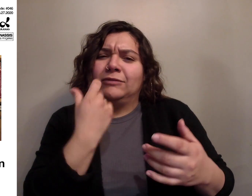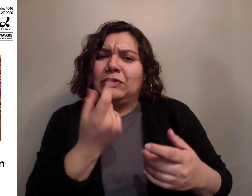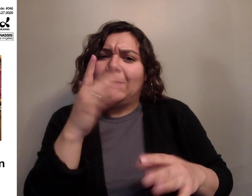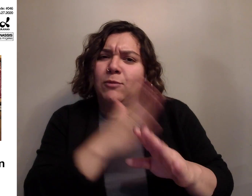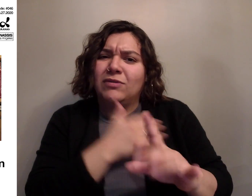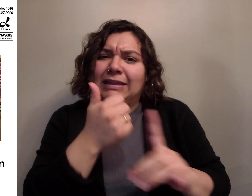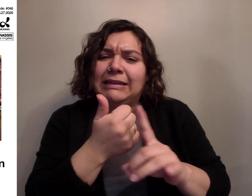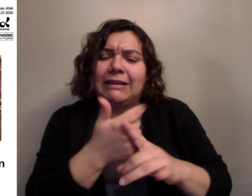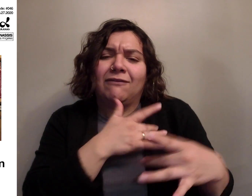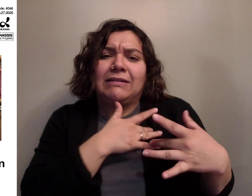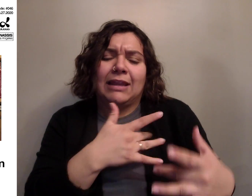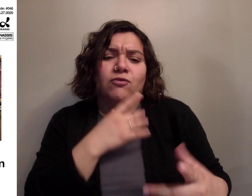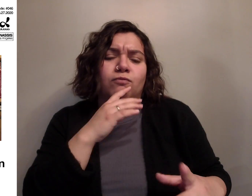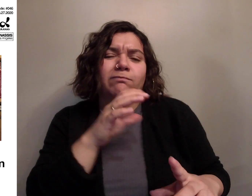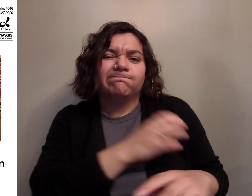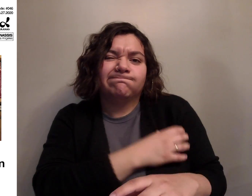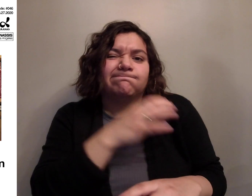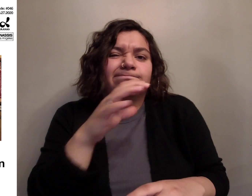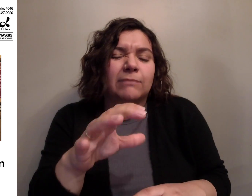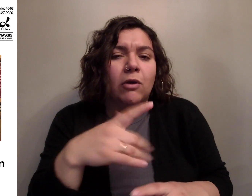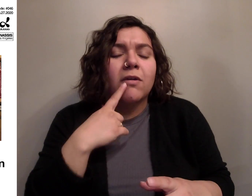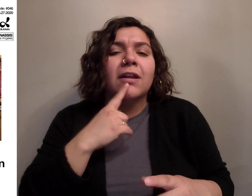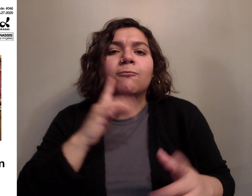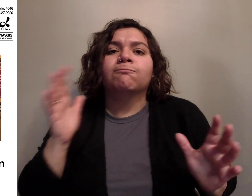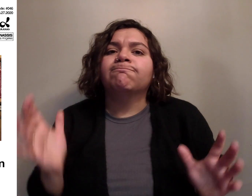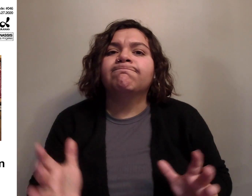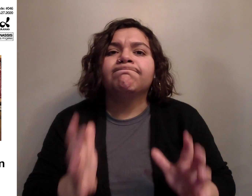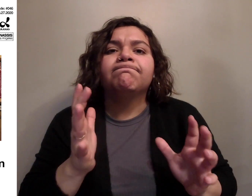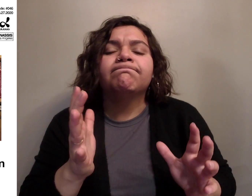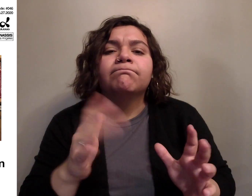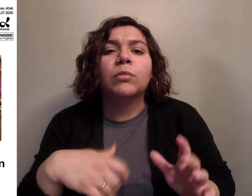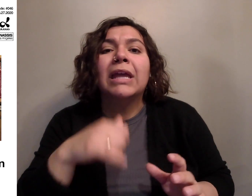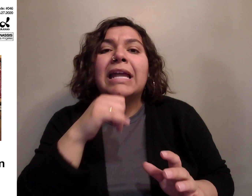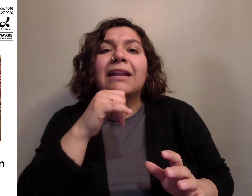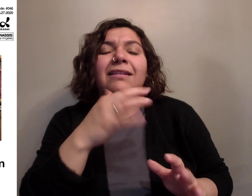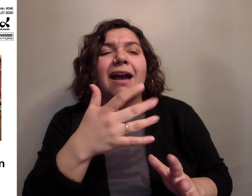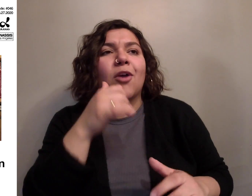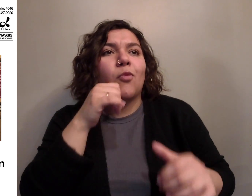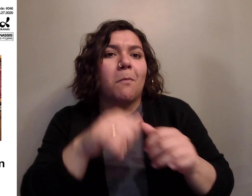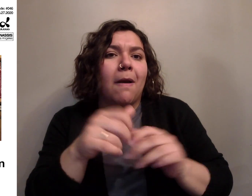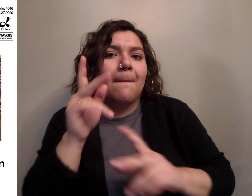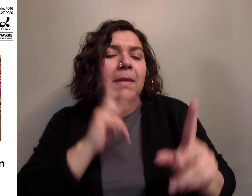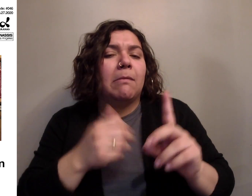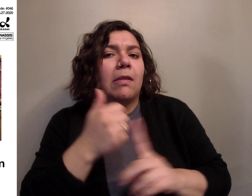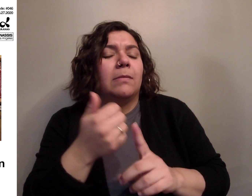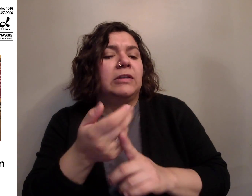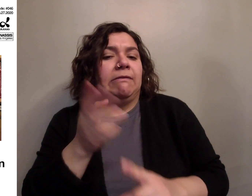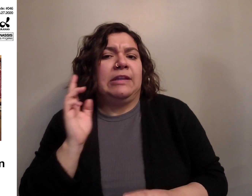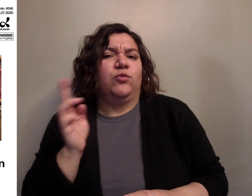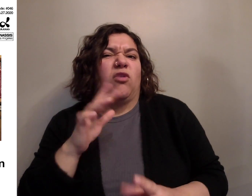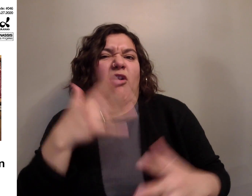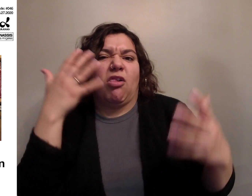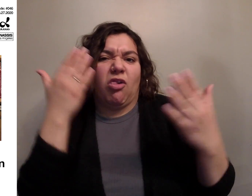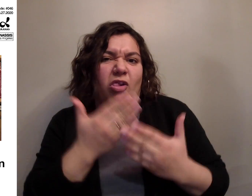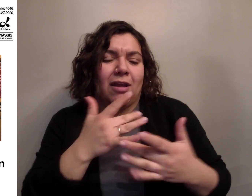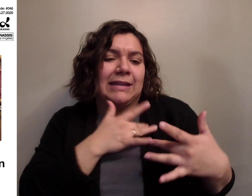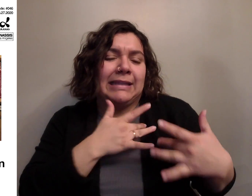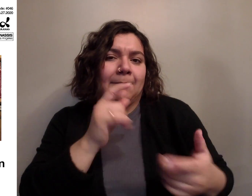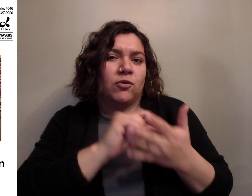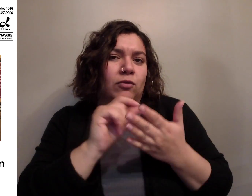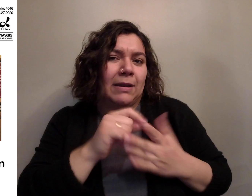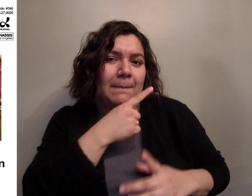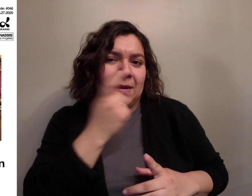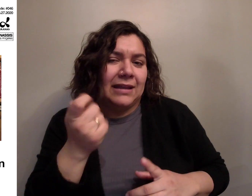to comfort and uplift, instead reminding viewers of the historical darkness from which these